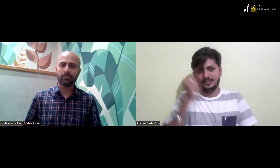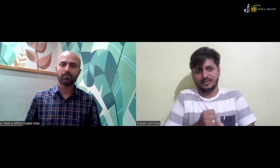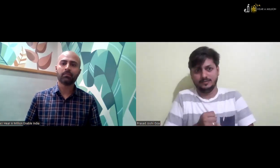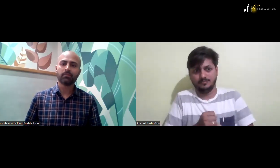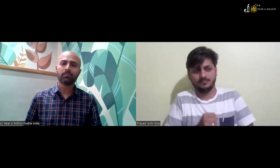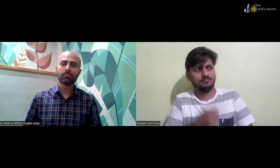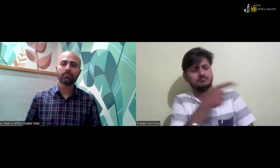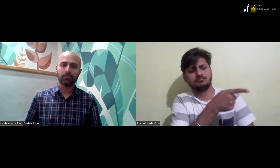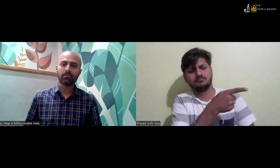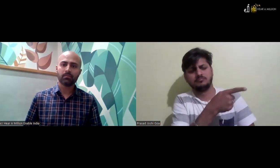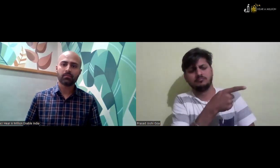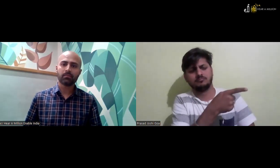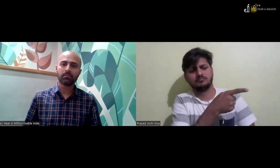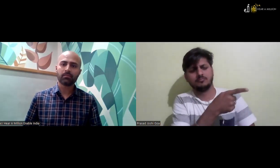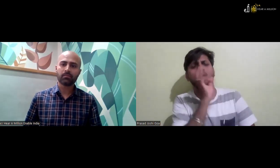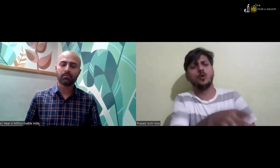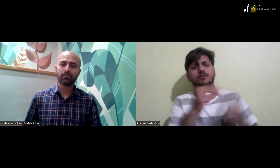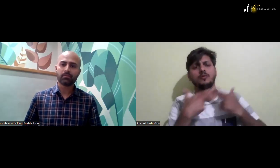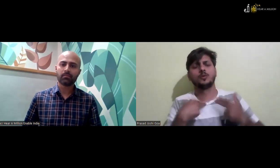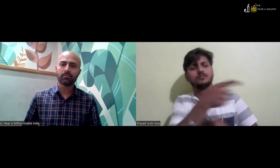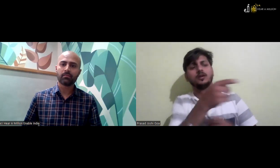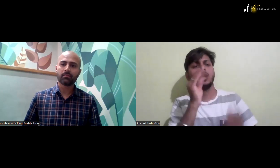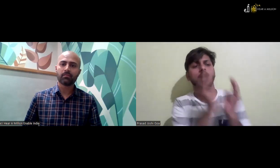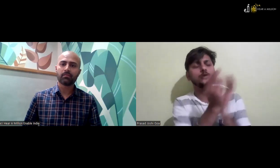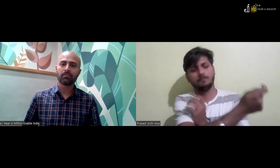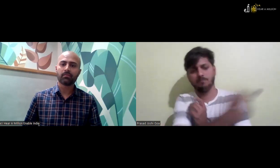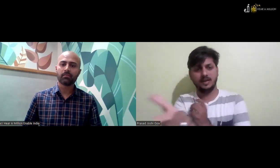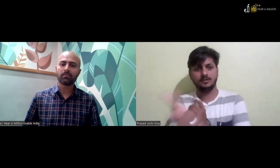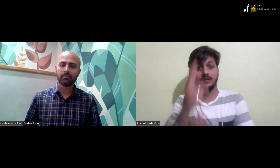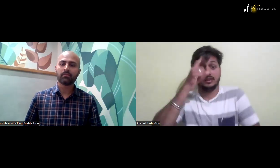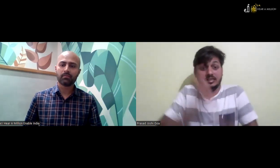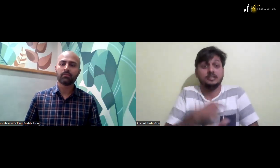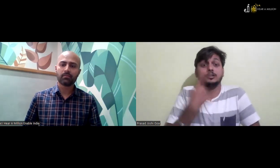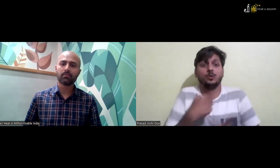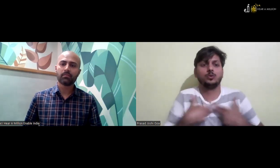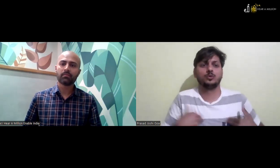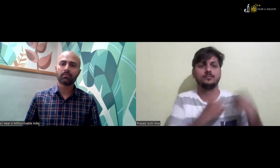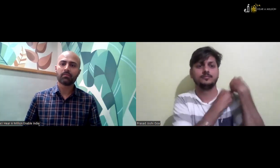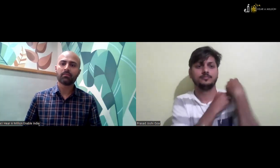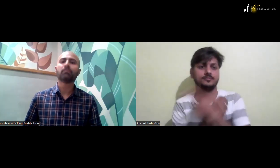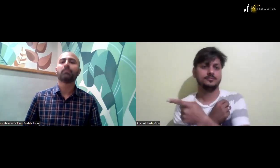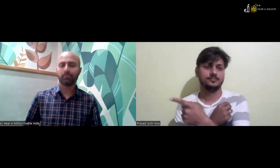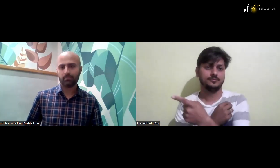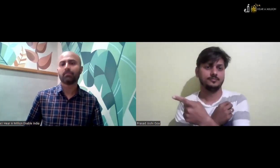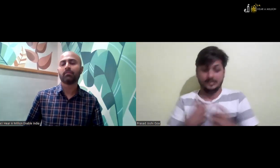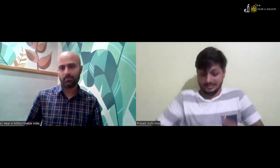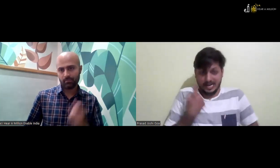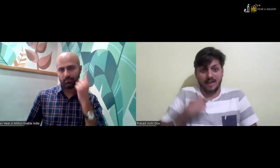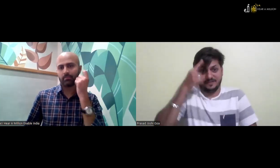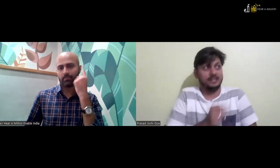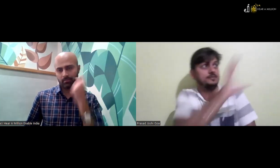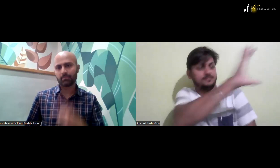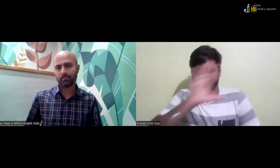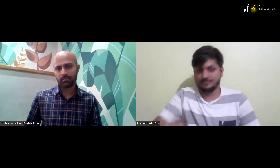own mistake, then the the judge can decide who has to pay